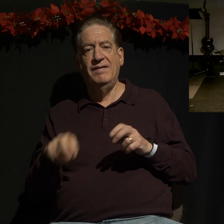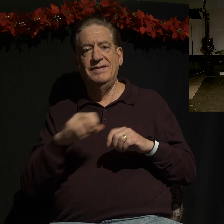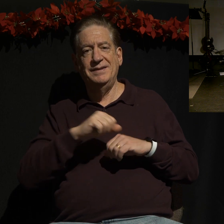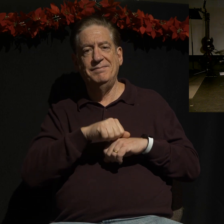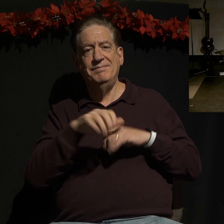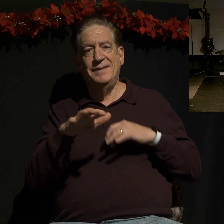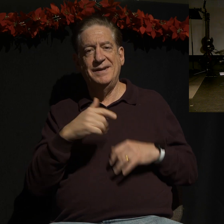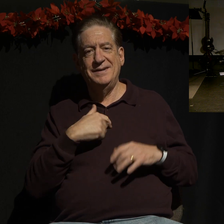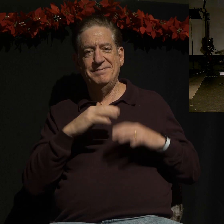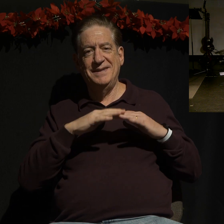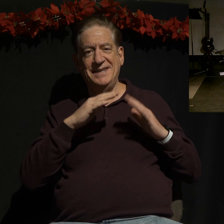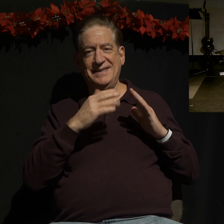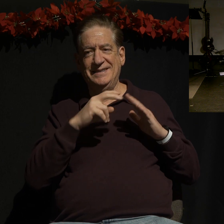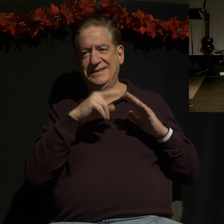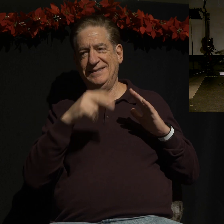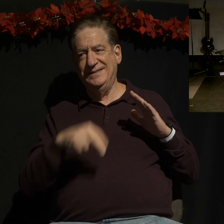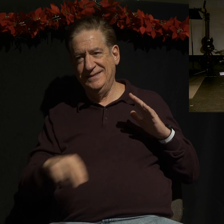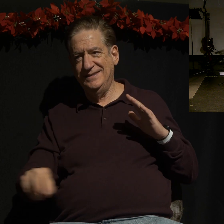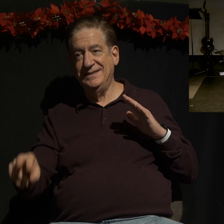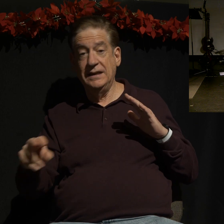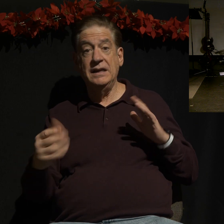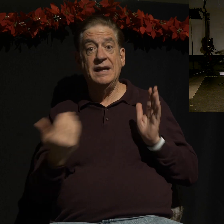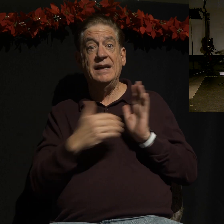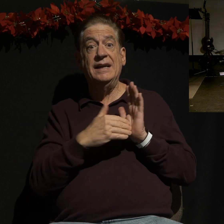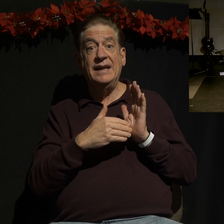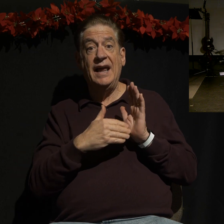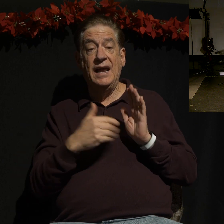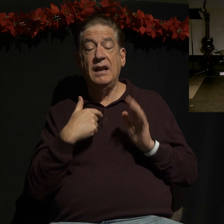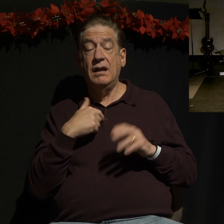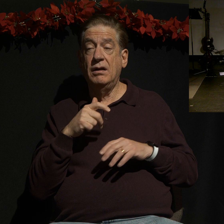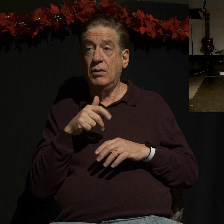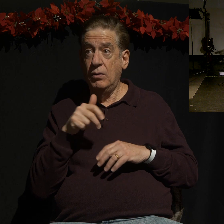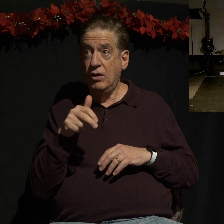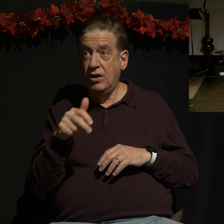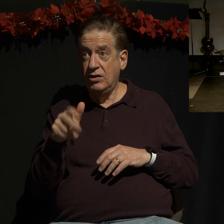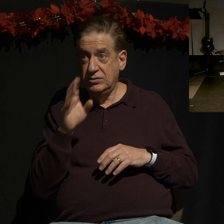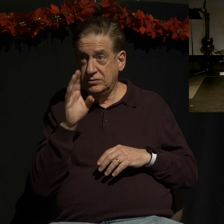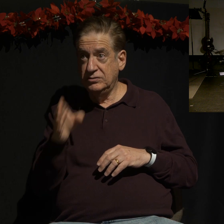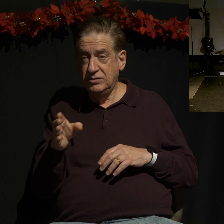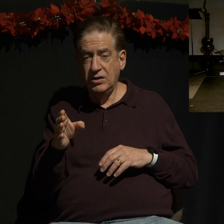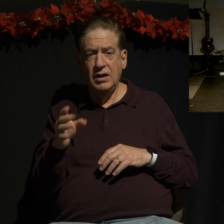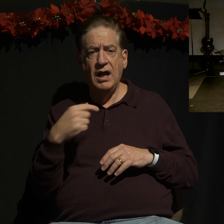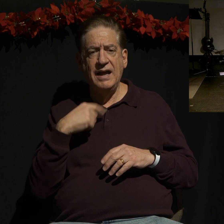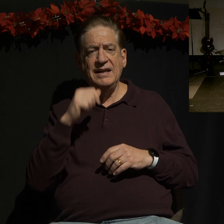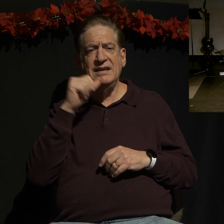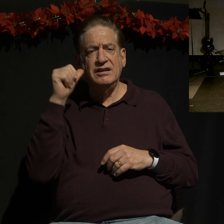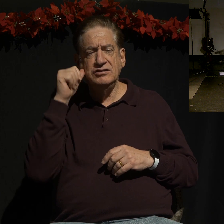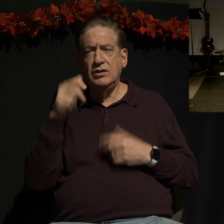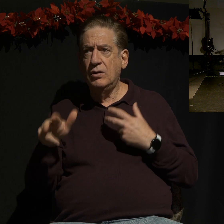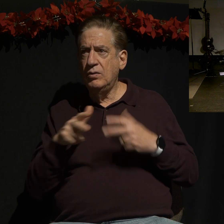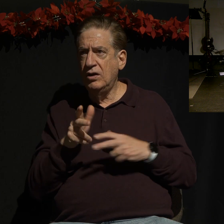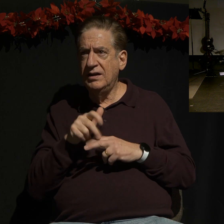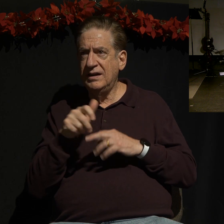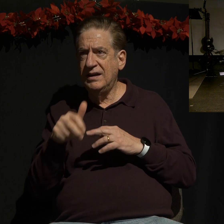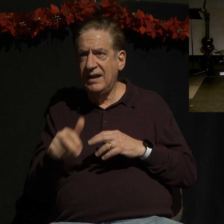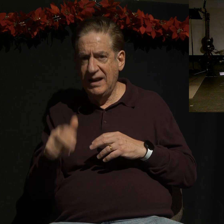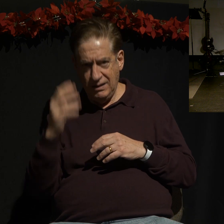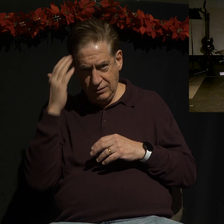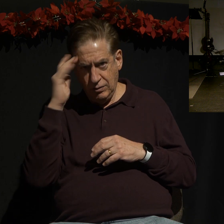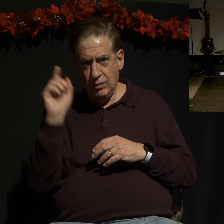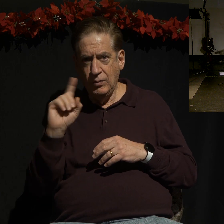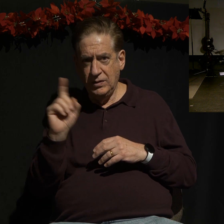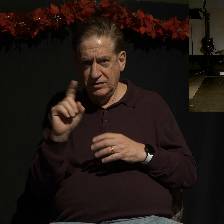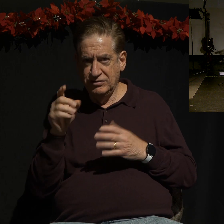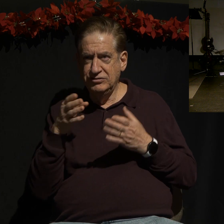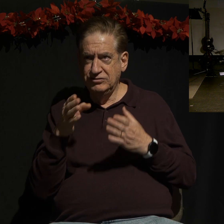on. And so it reminded me again as I walked towards it, because yesterday, as I'm walking towards it, I think I know where the